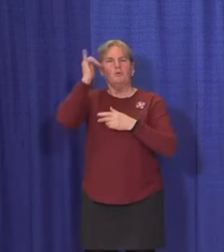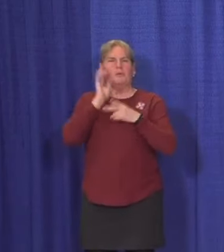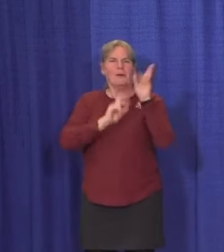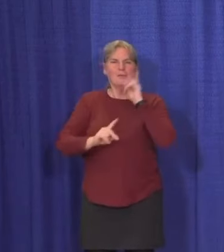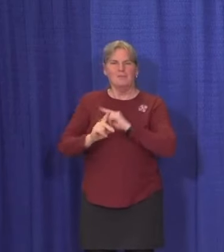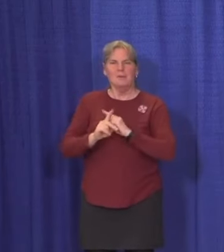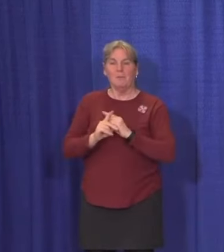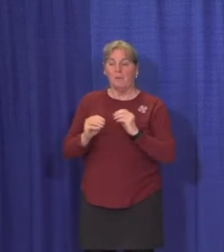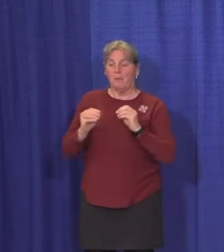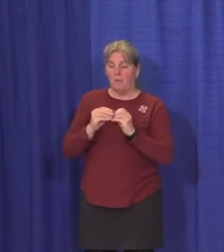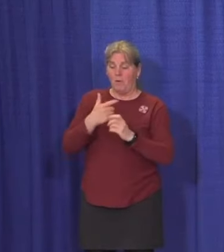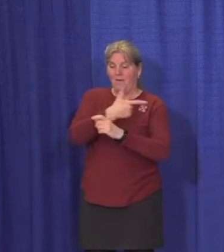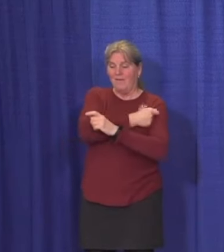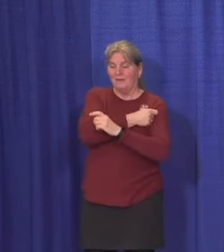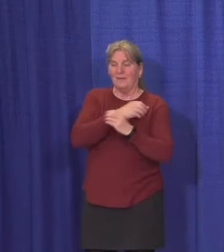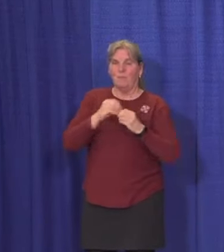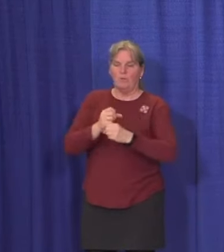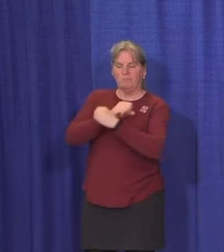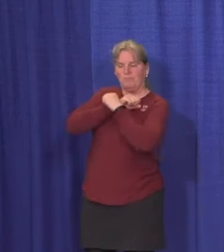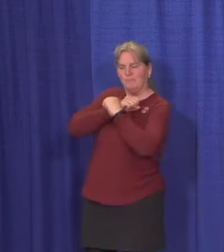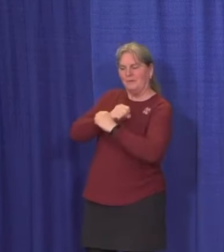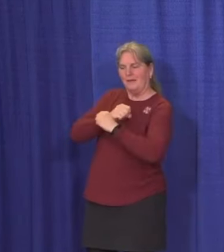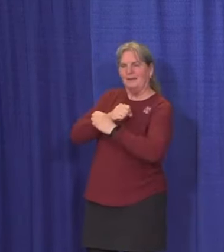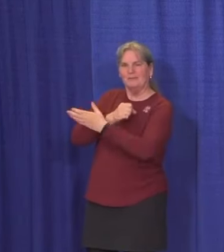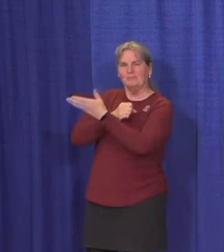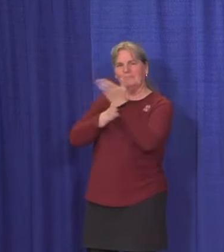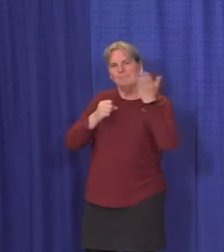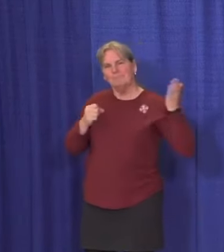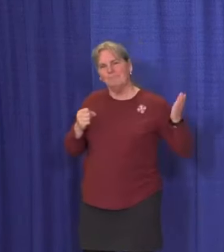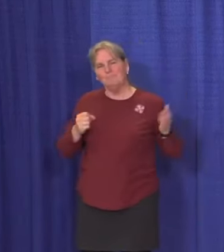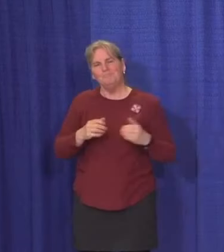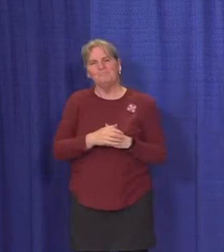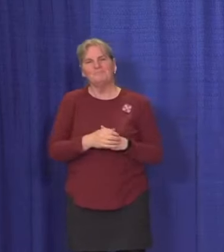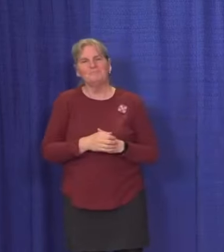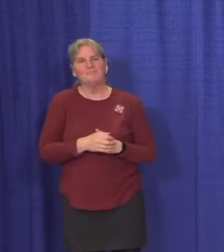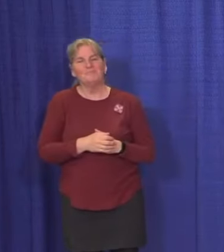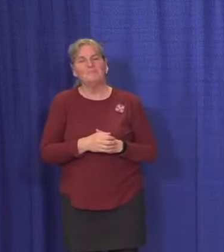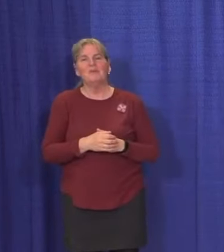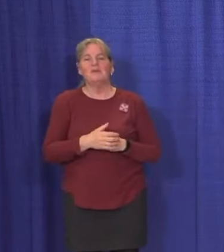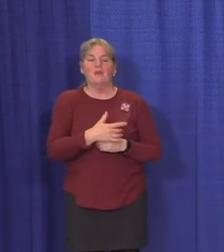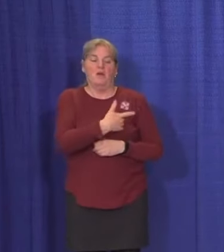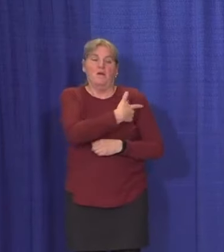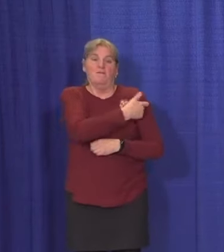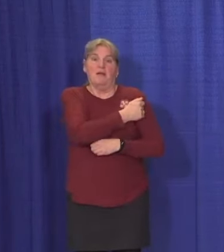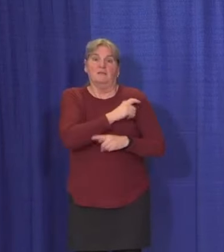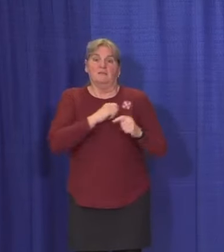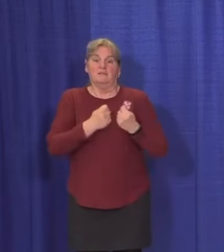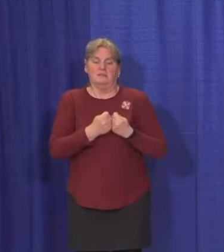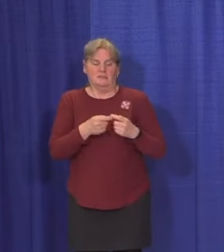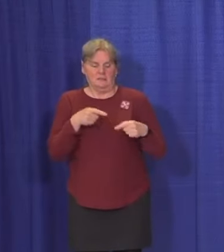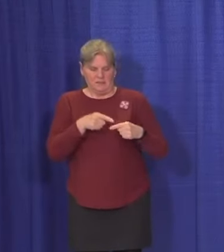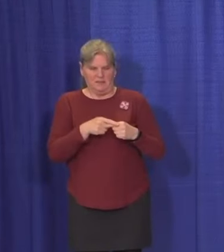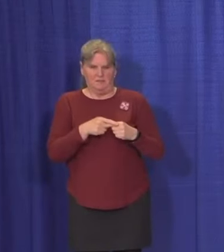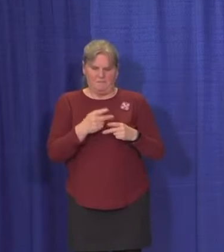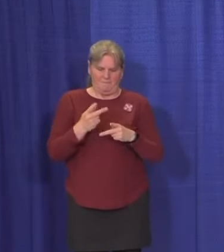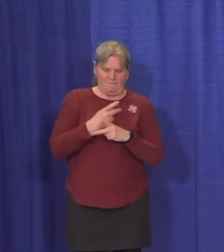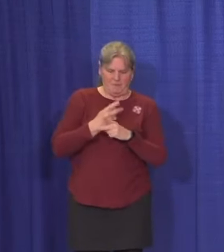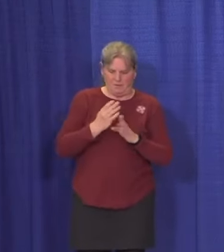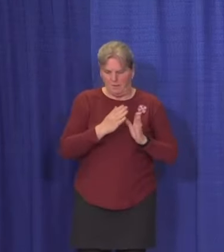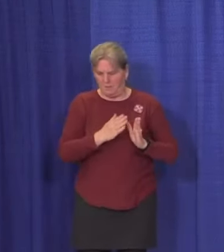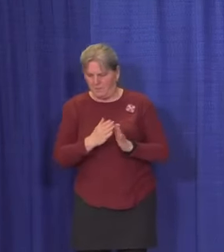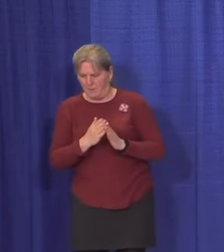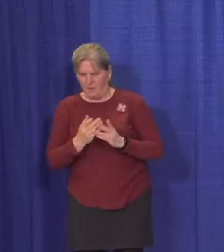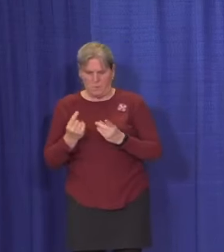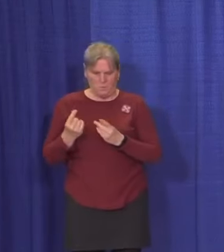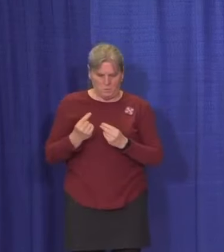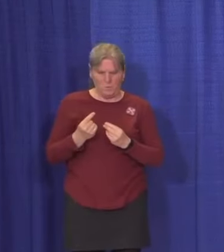another layer of protection to the community as well. So the vaccine team is currently finalizing the plan, and